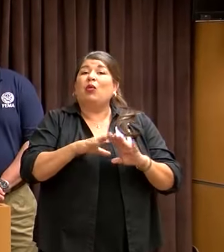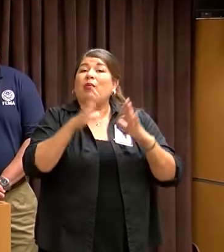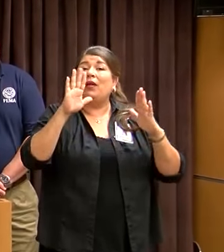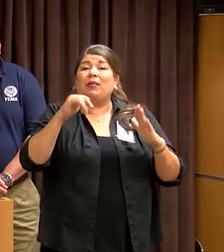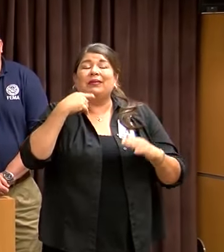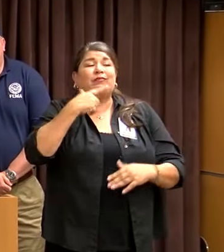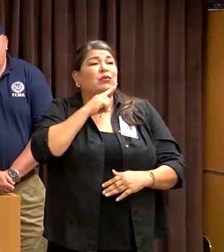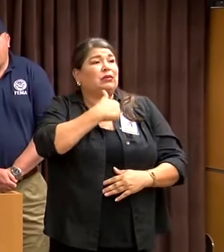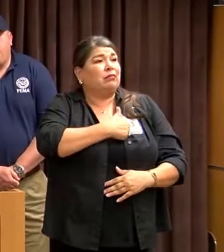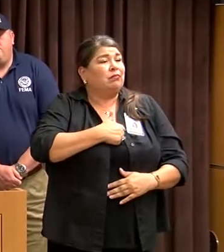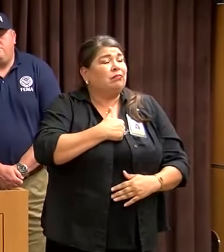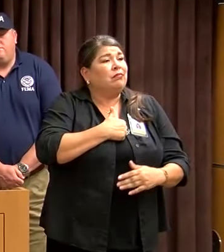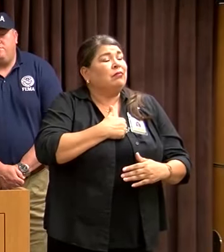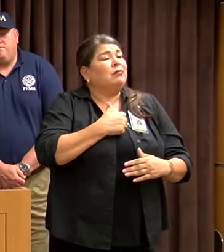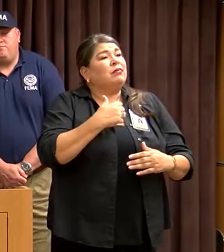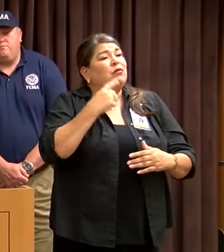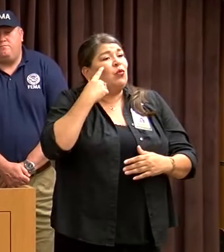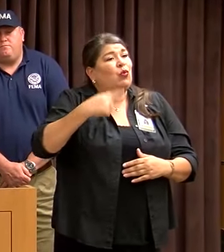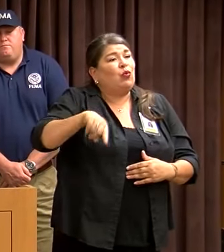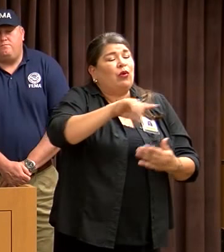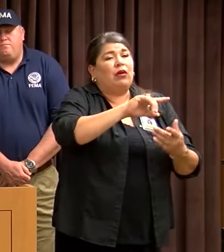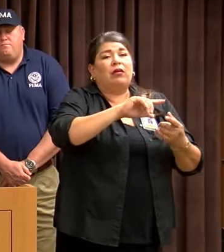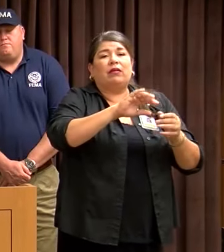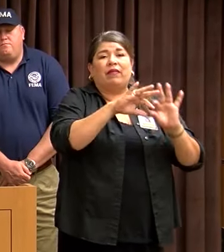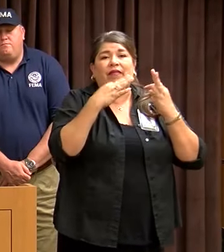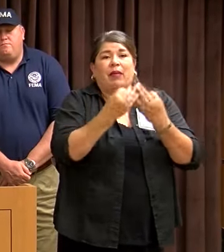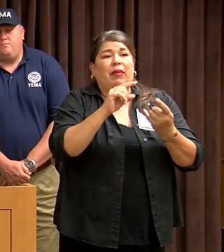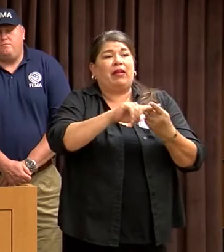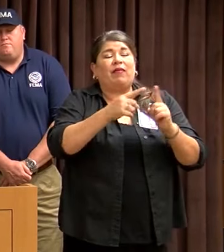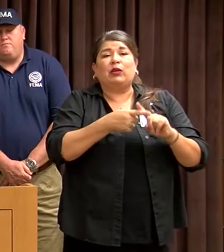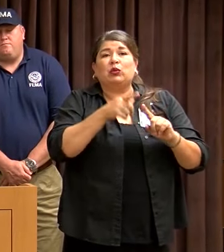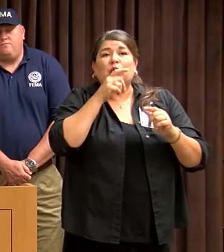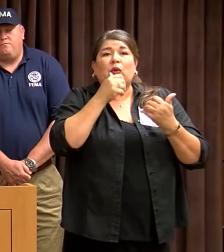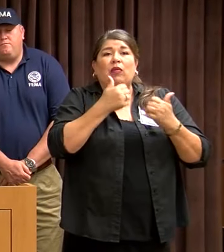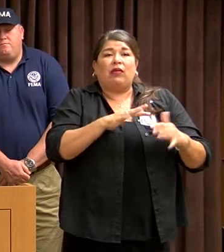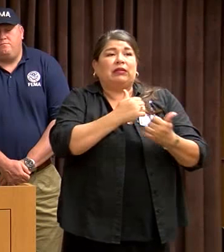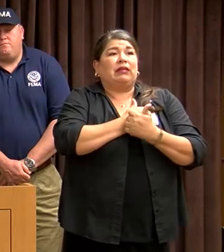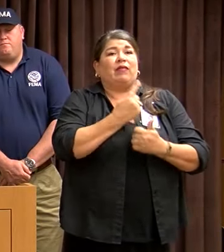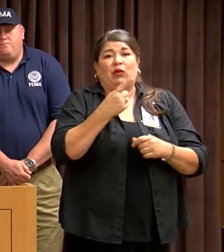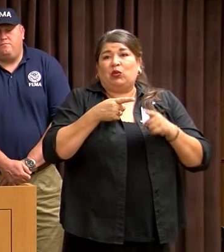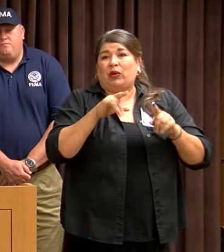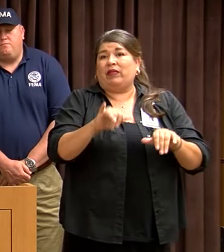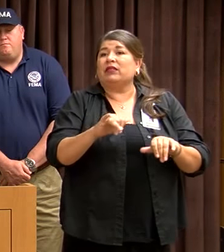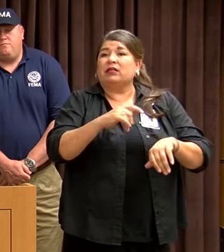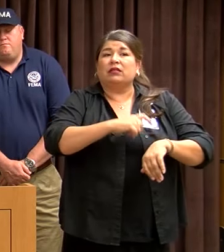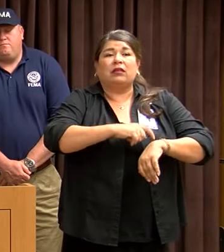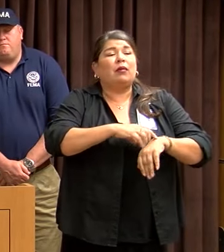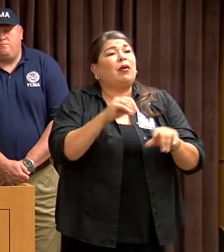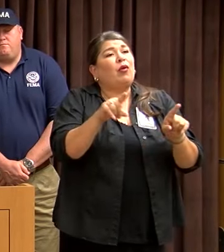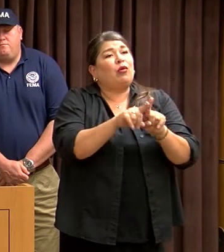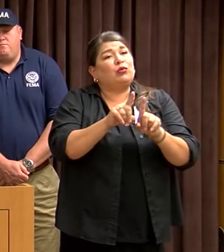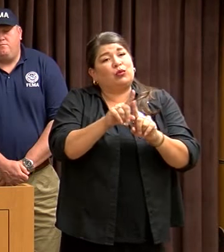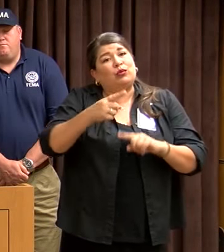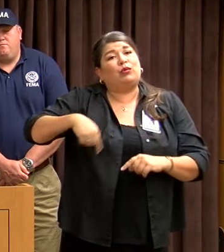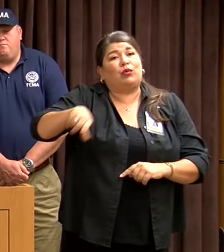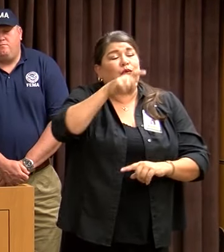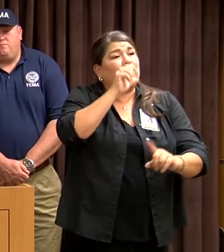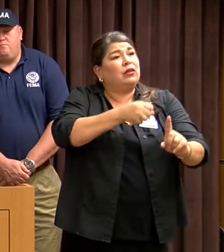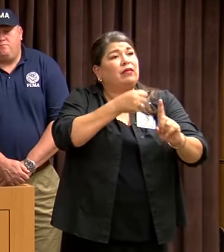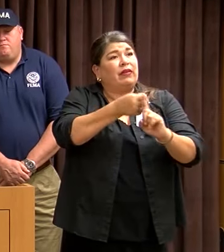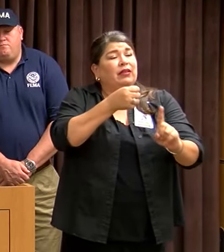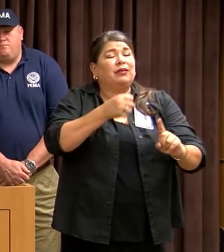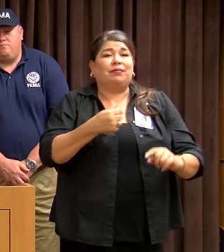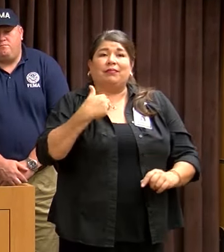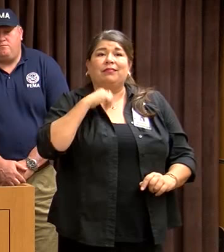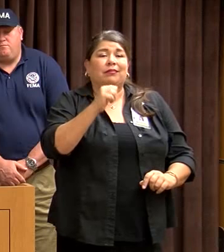to the family and friends that have lost one loved ones here in this event, and also to those that are affected. You know, I could see